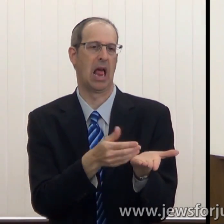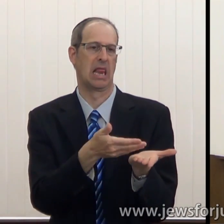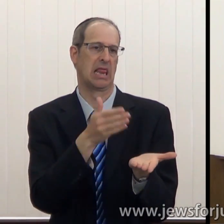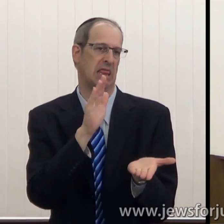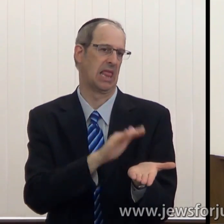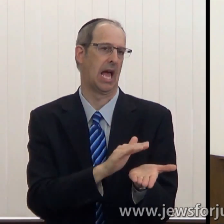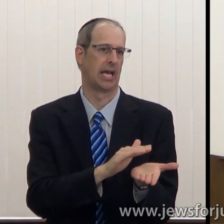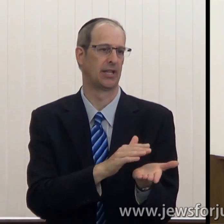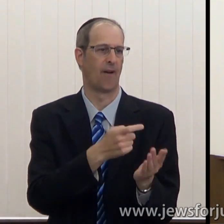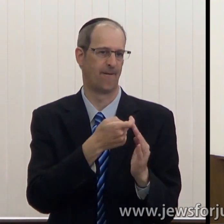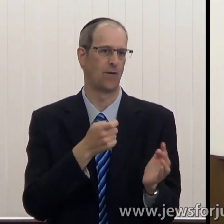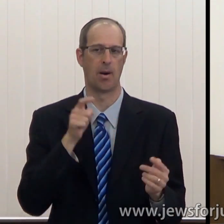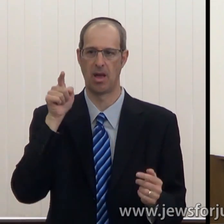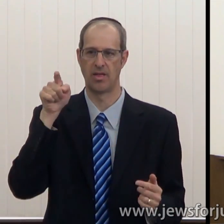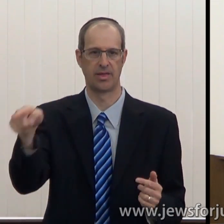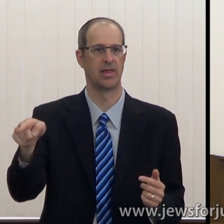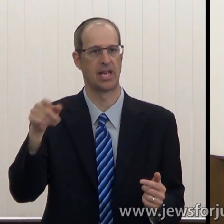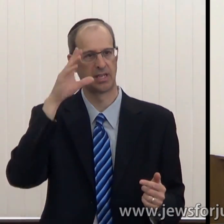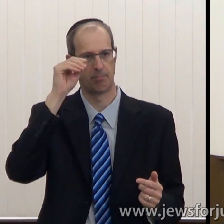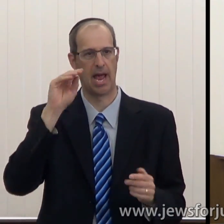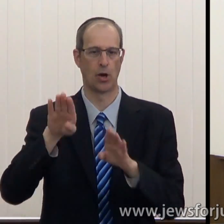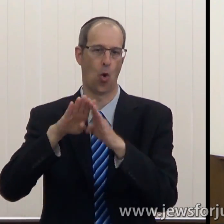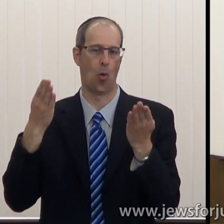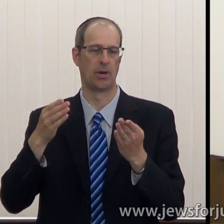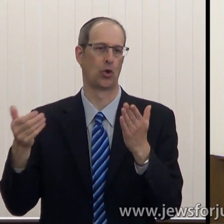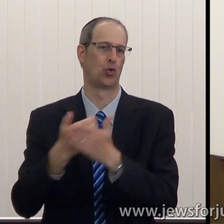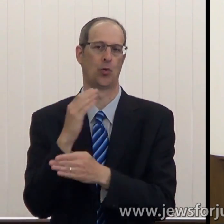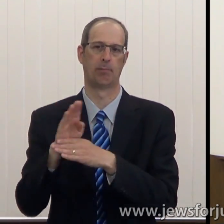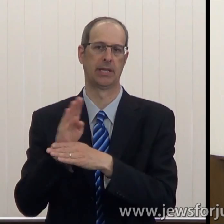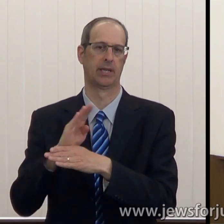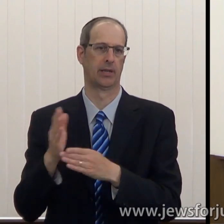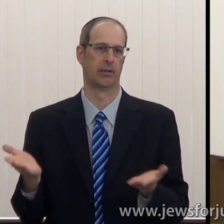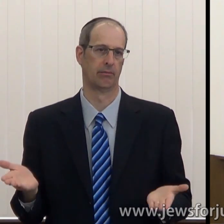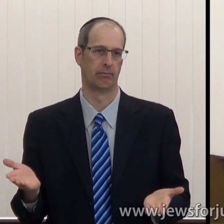because this man opened up another business.